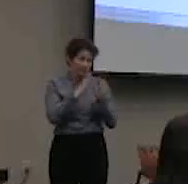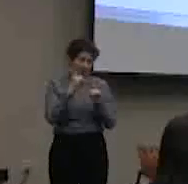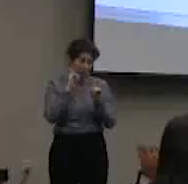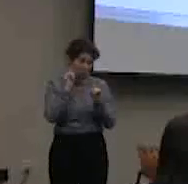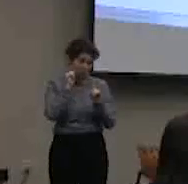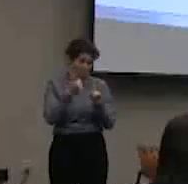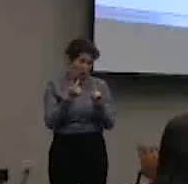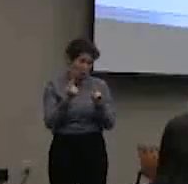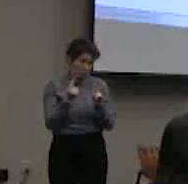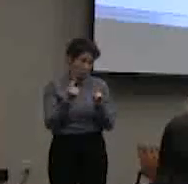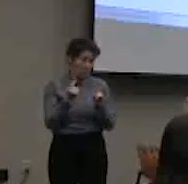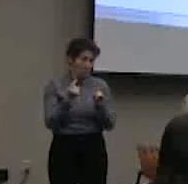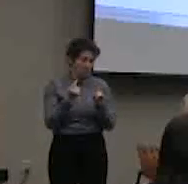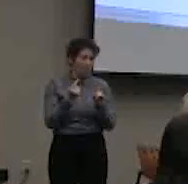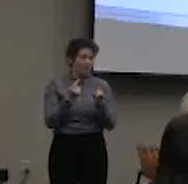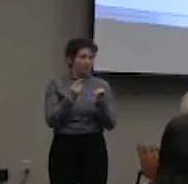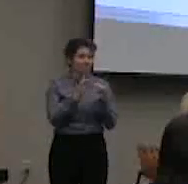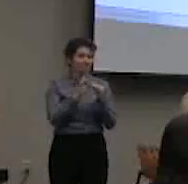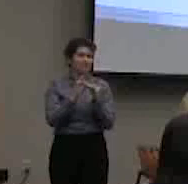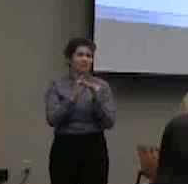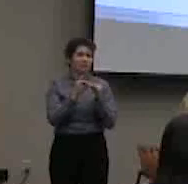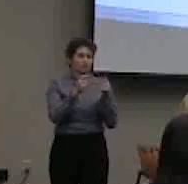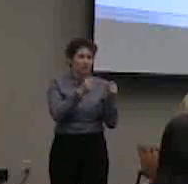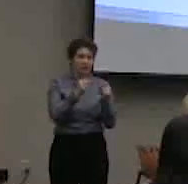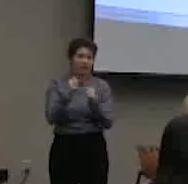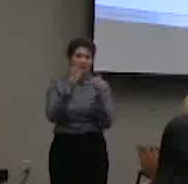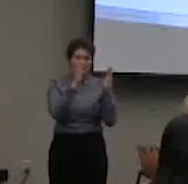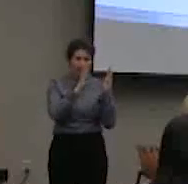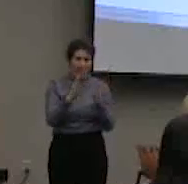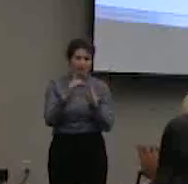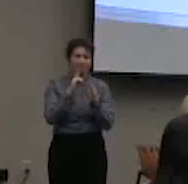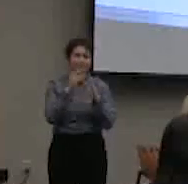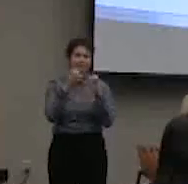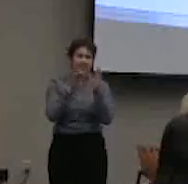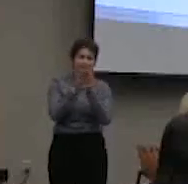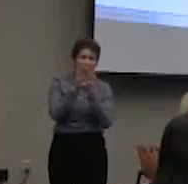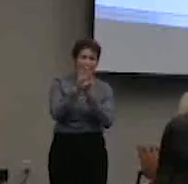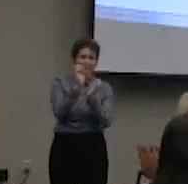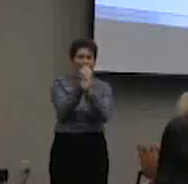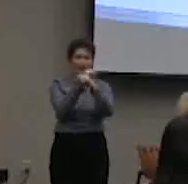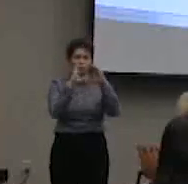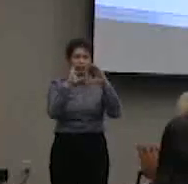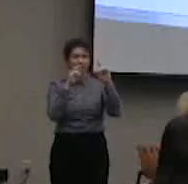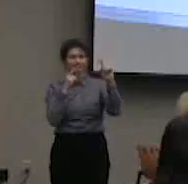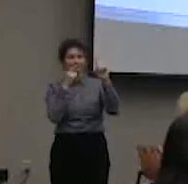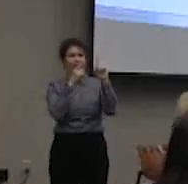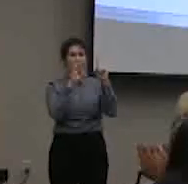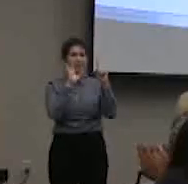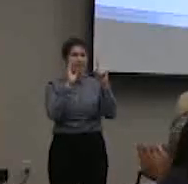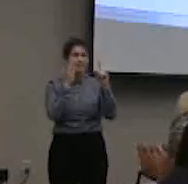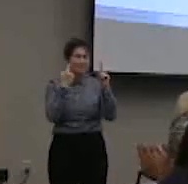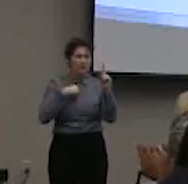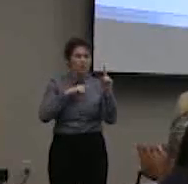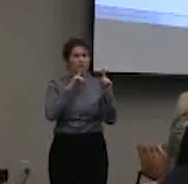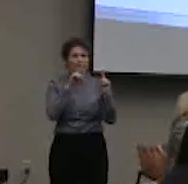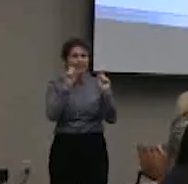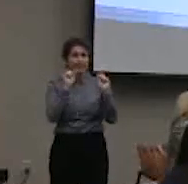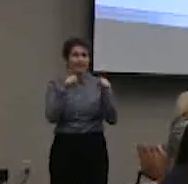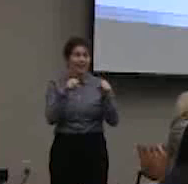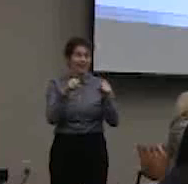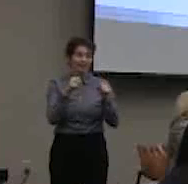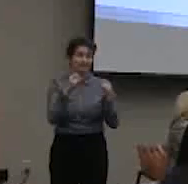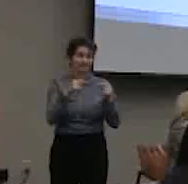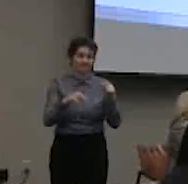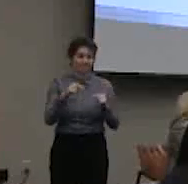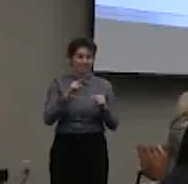is around strategic planning, developing the vision, the mission, so that we can then go back to our core leadership